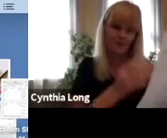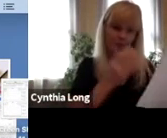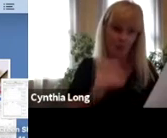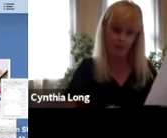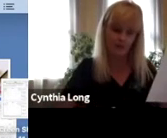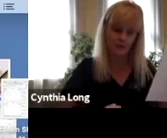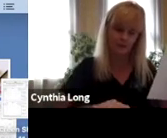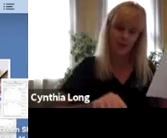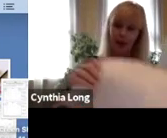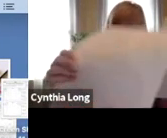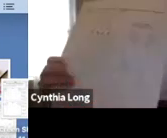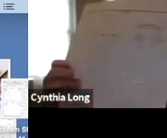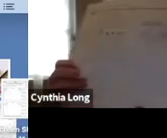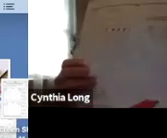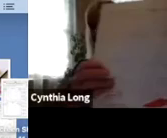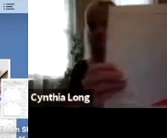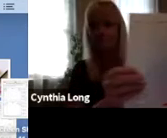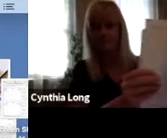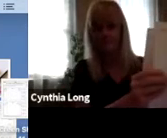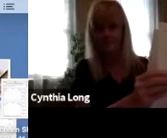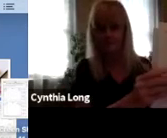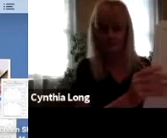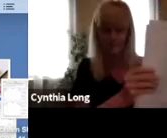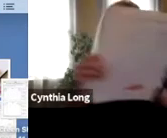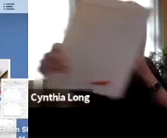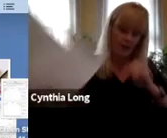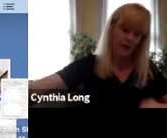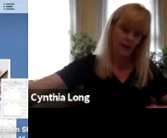mazes and more.